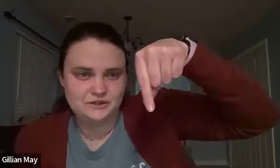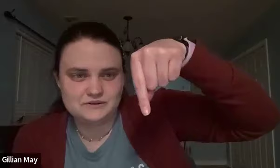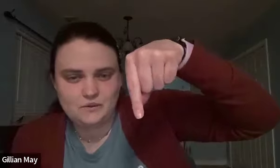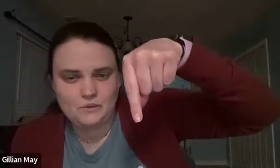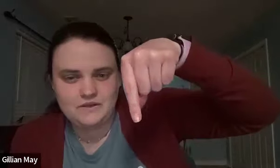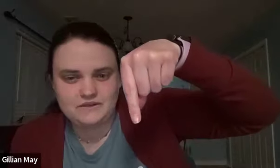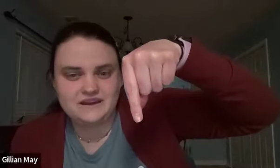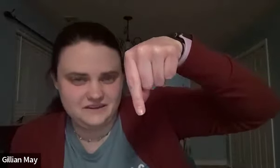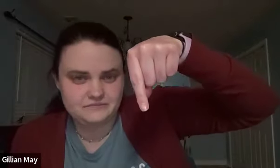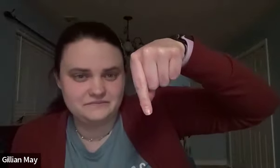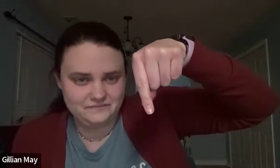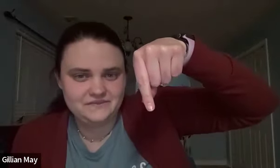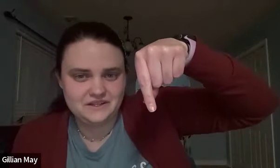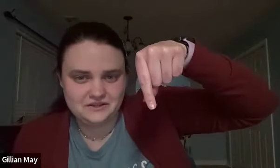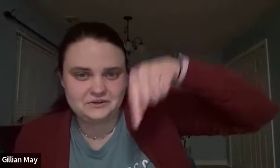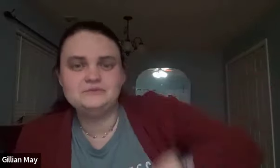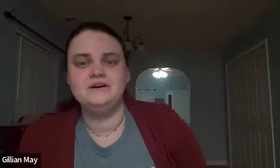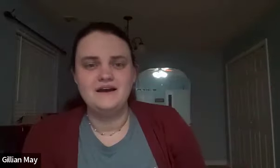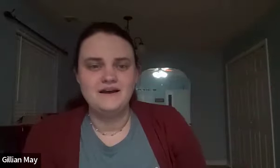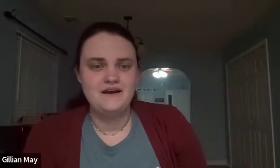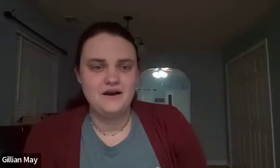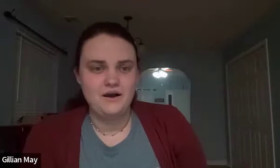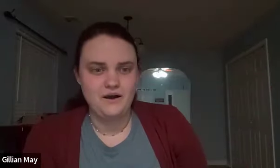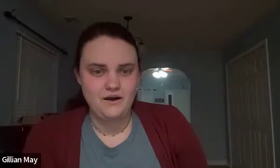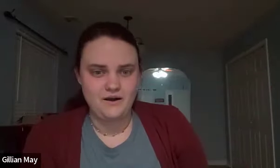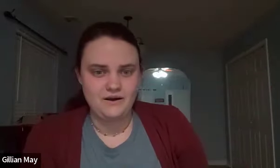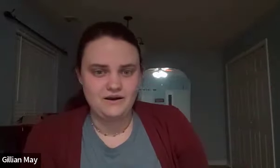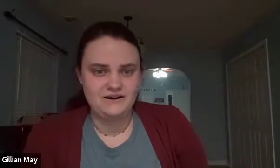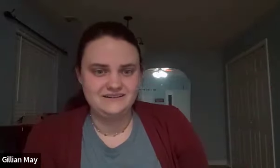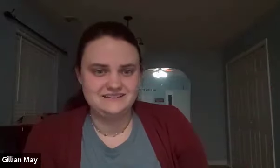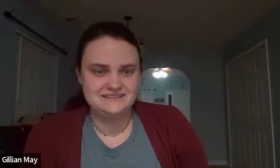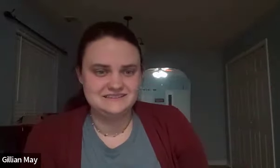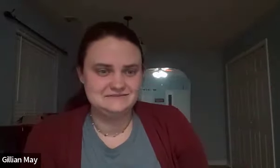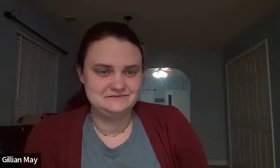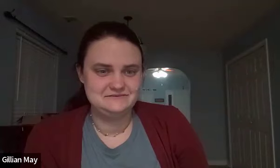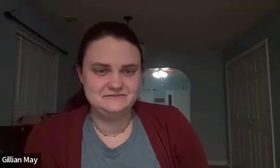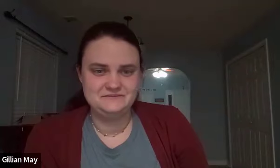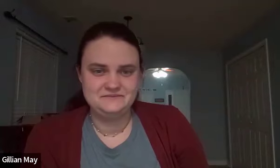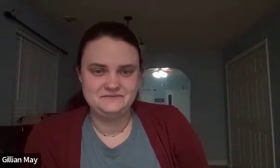Q. The one. There you go. Q. R.